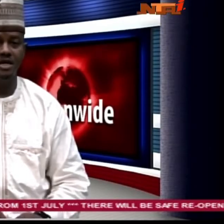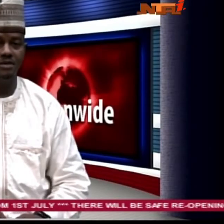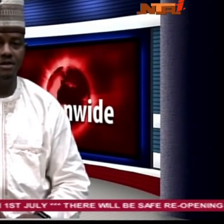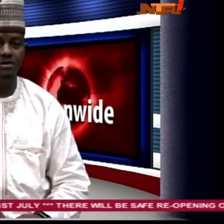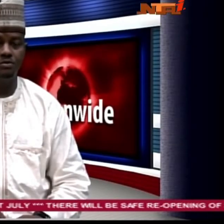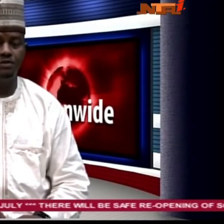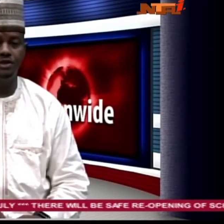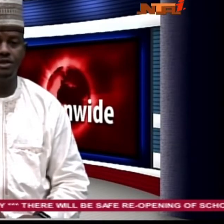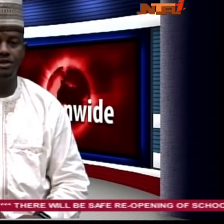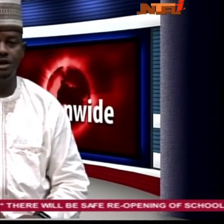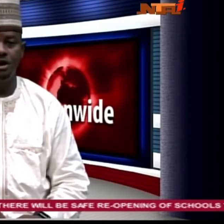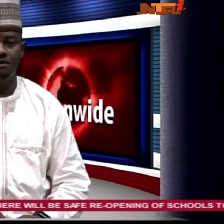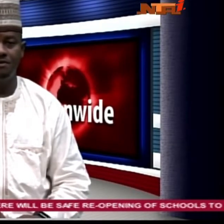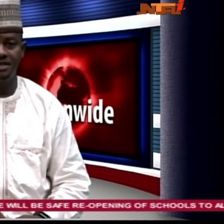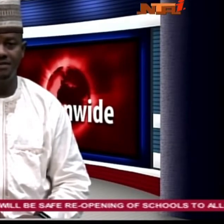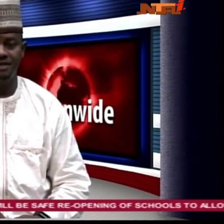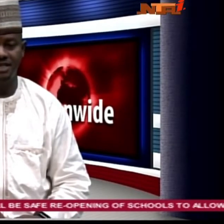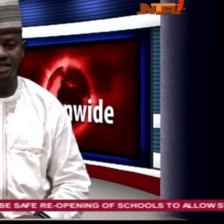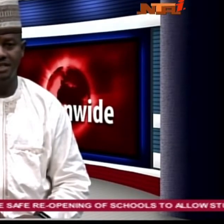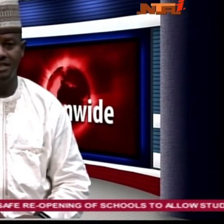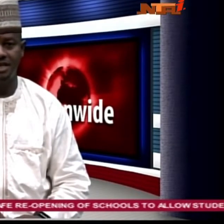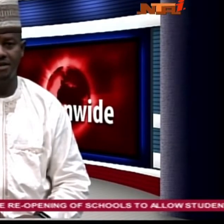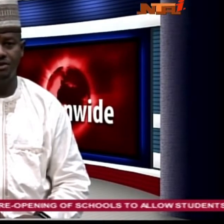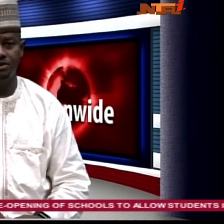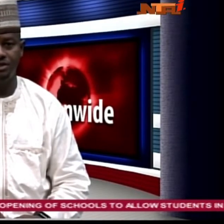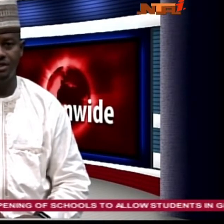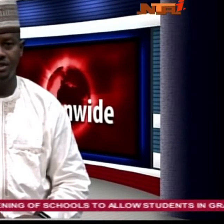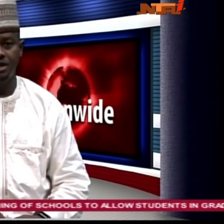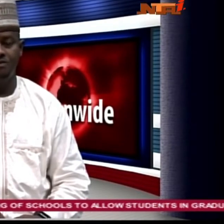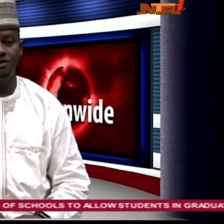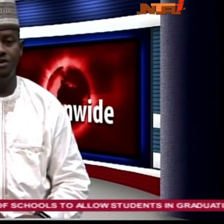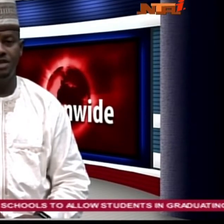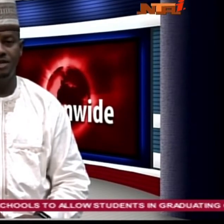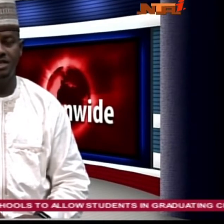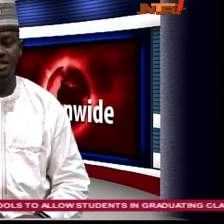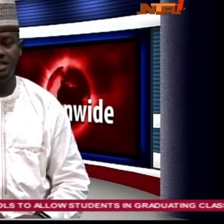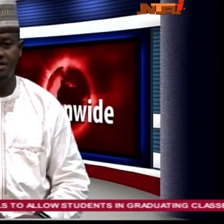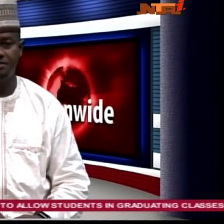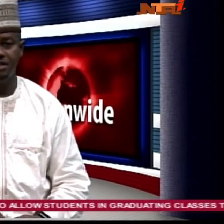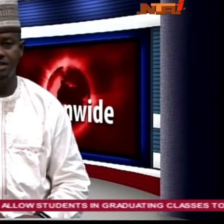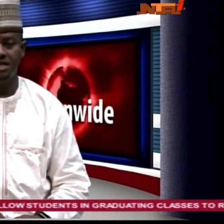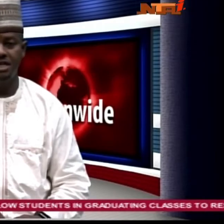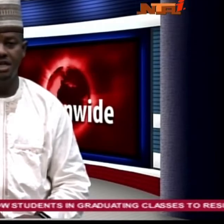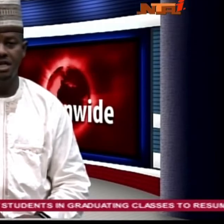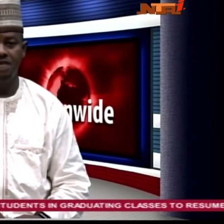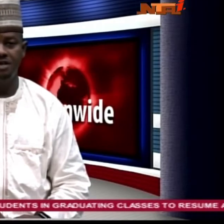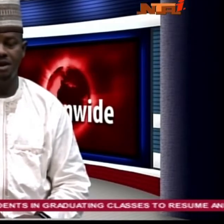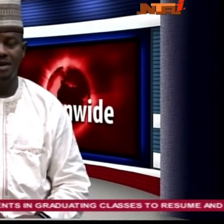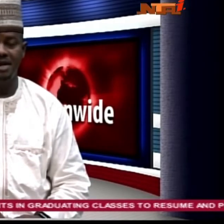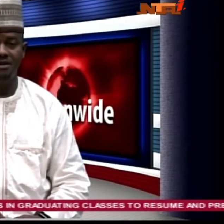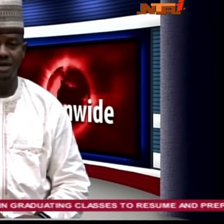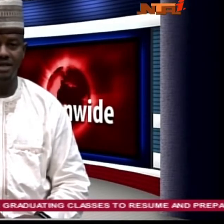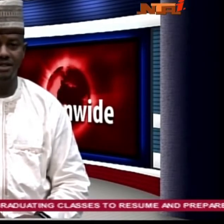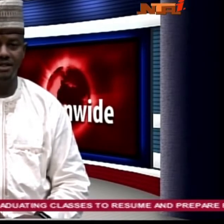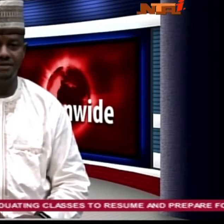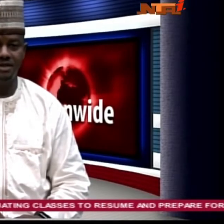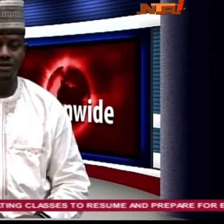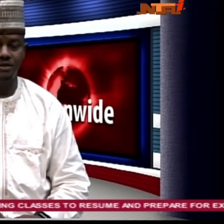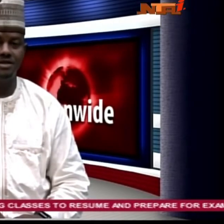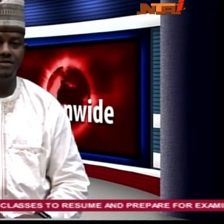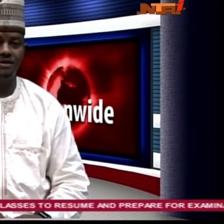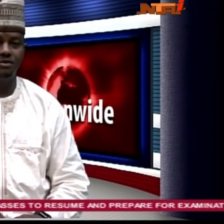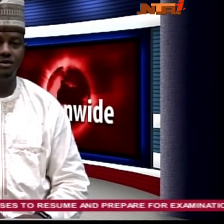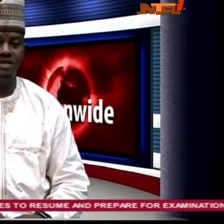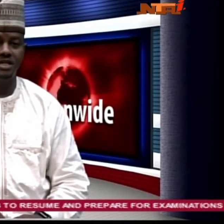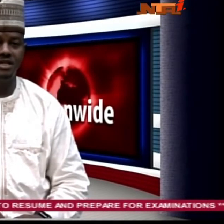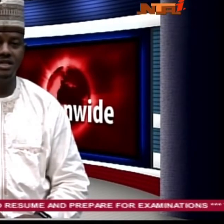coronavirus pandemic through provision of testing facilities and resources for containment in areas of need. Governor Babagana Umara stated this